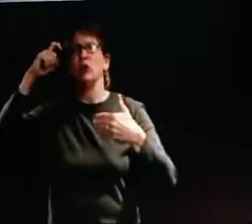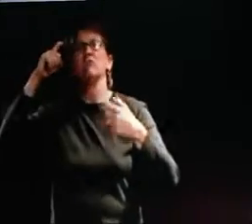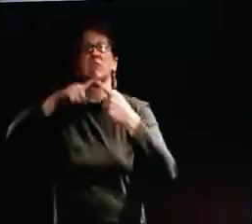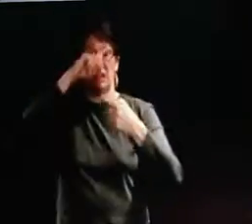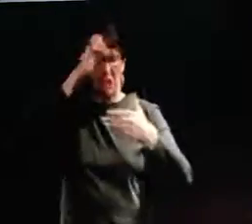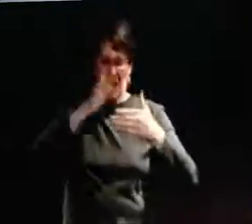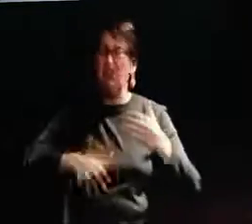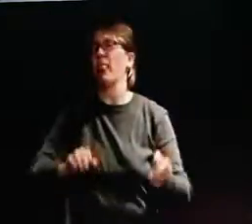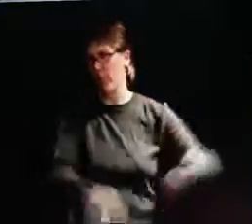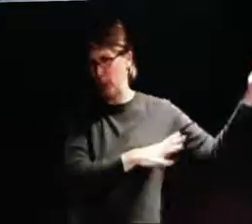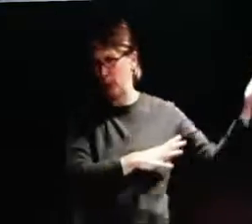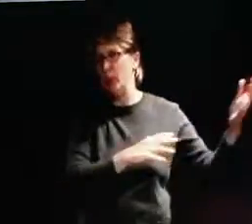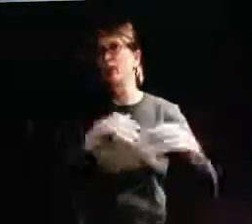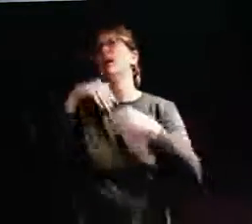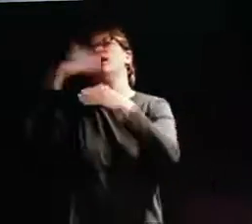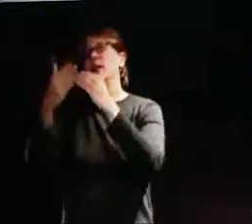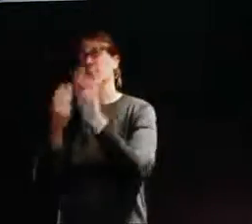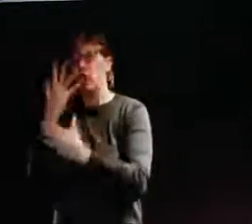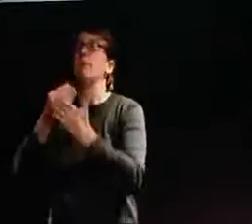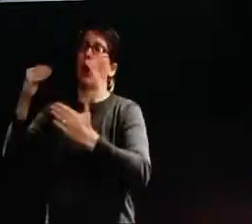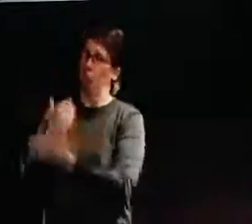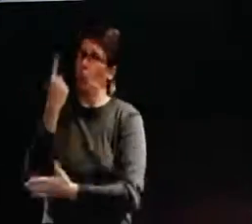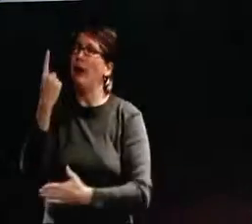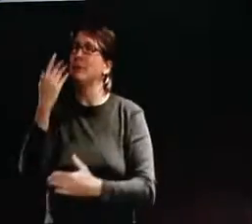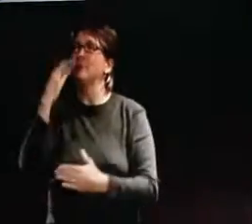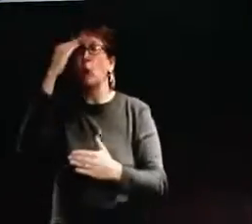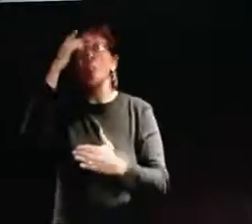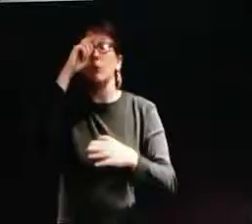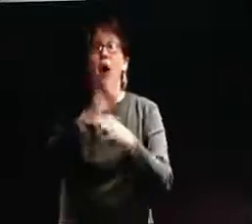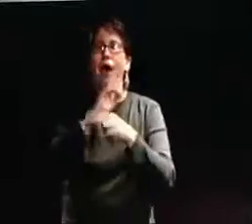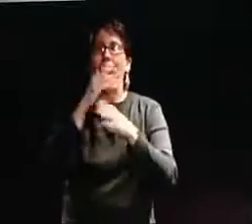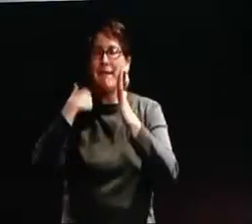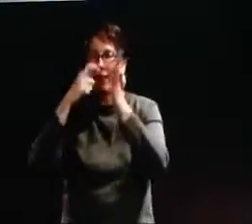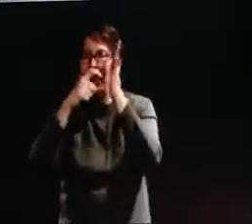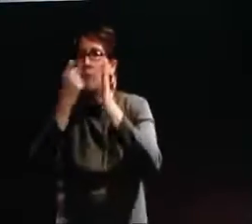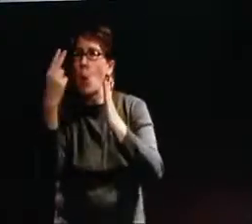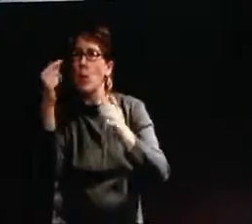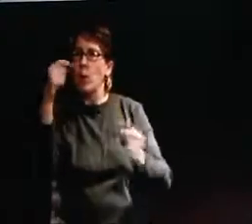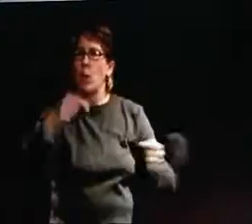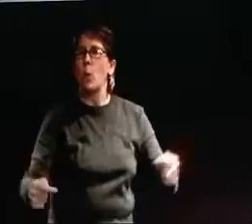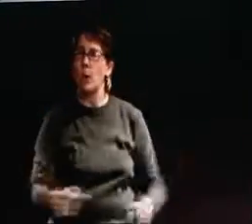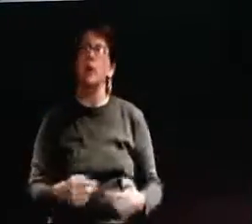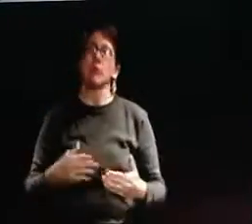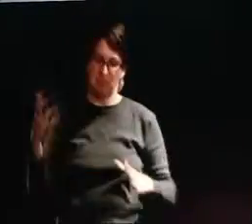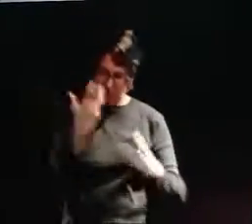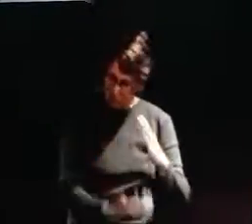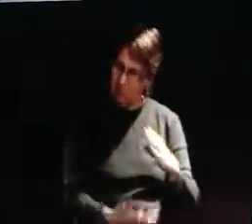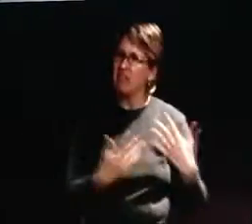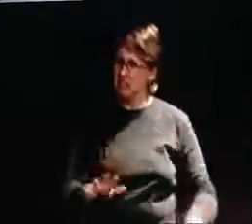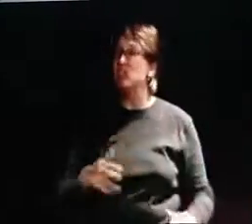use a plastic liner for an entire season, and then I'll throw it out. But I know some people who like to reuse the liner year after year or